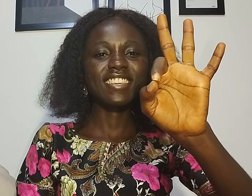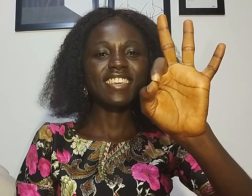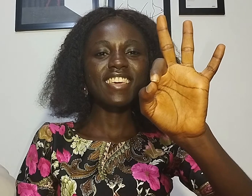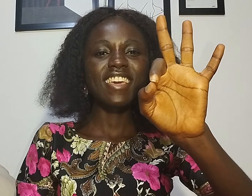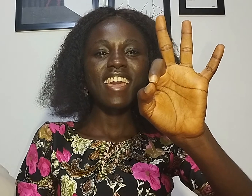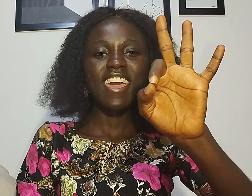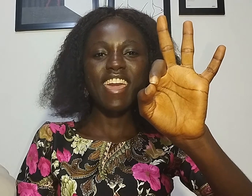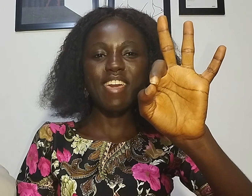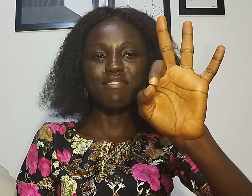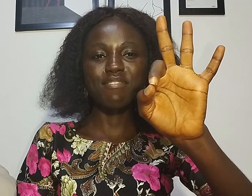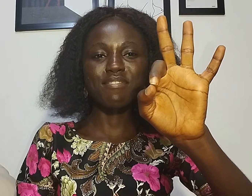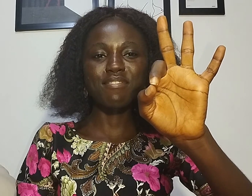F.